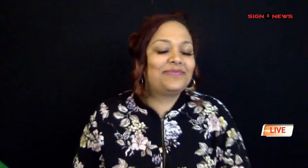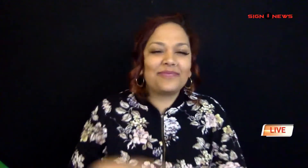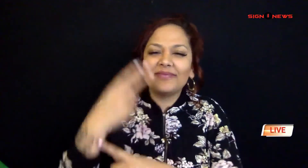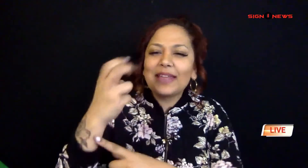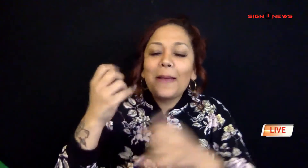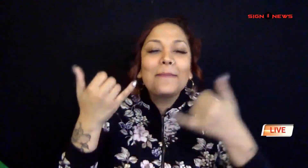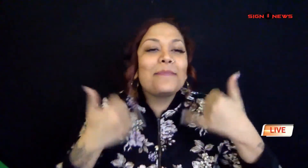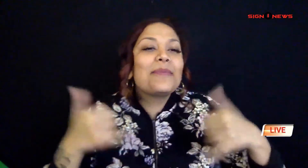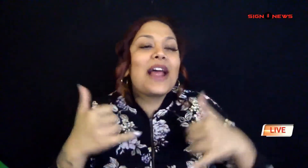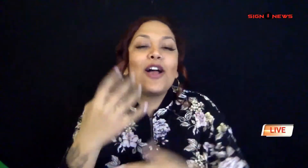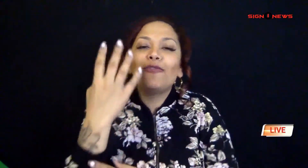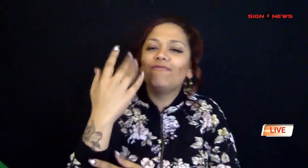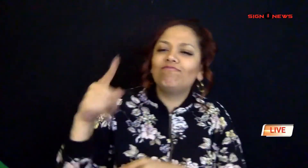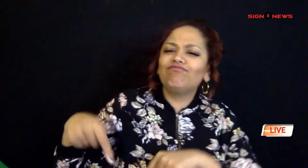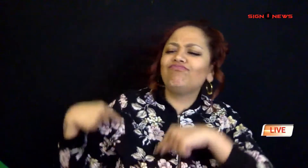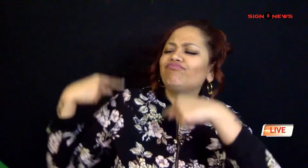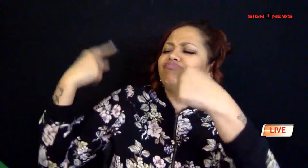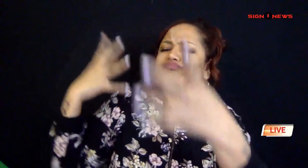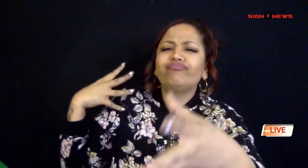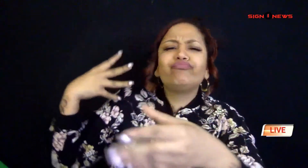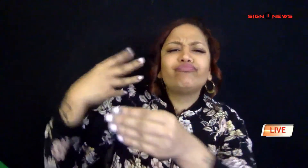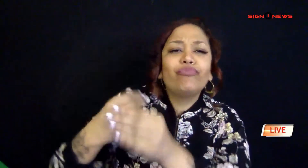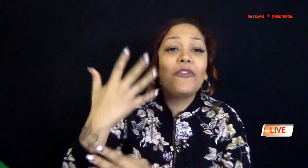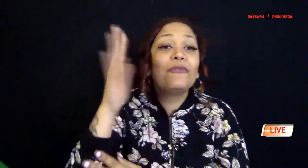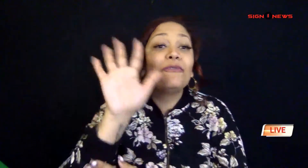Tim Wright.